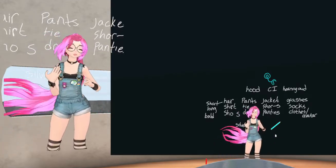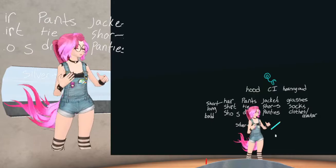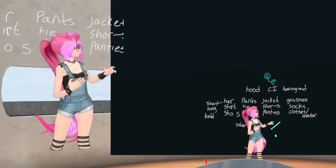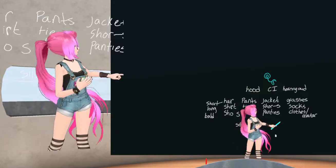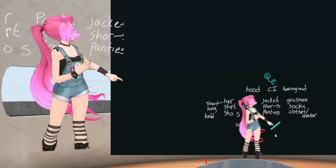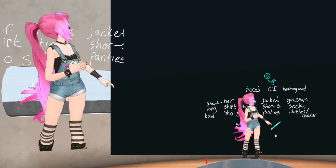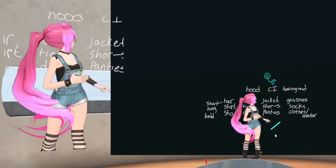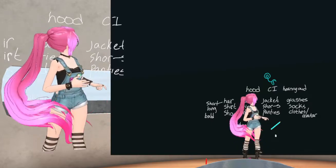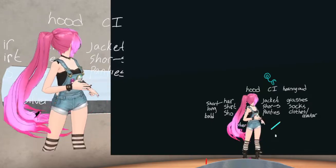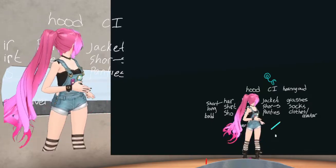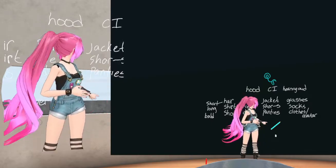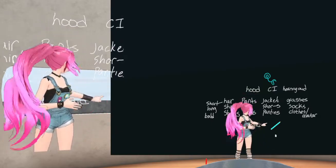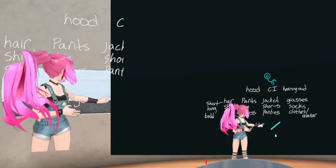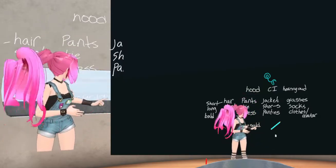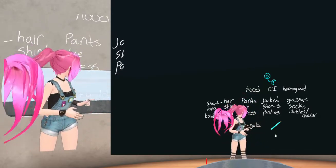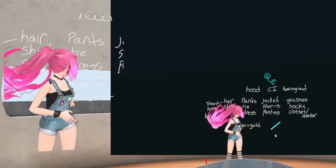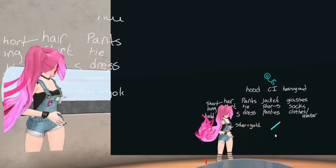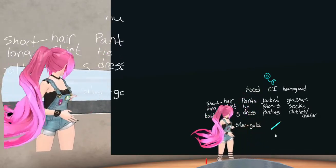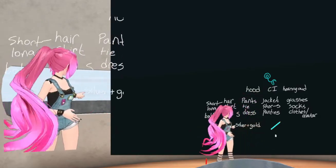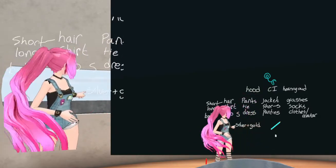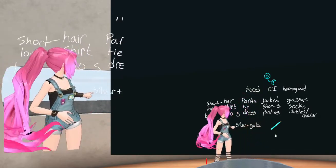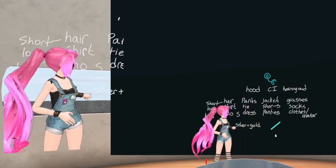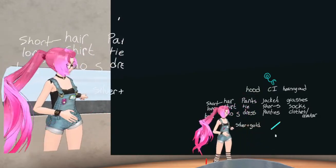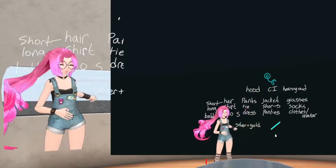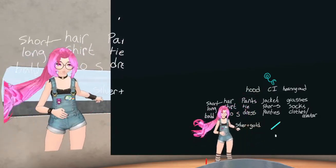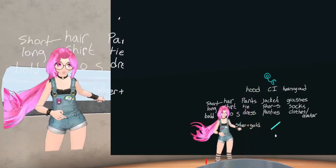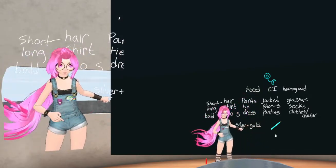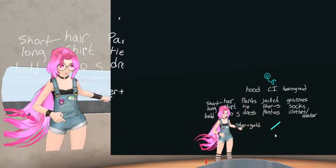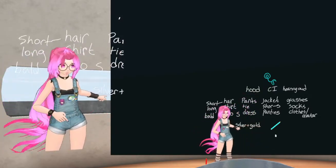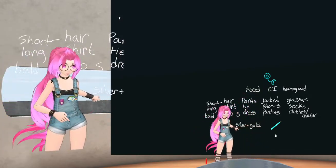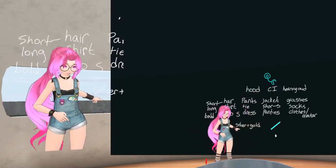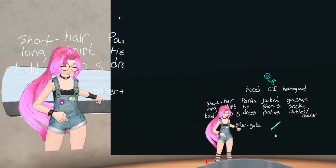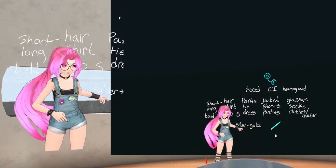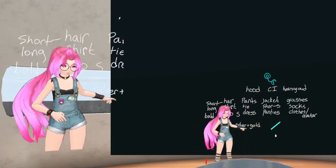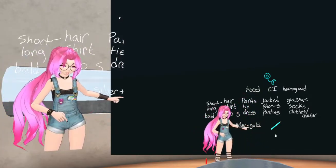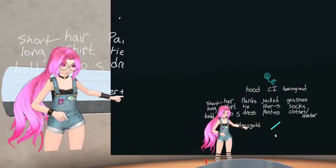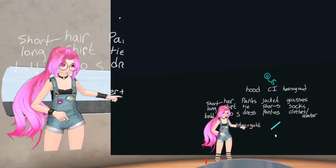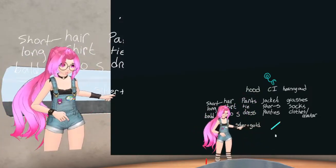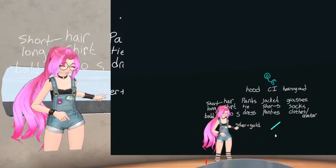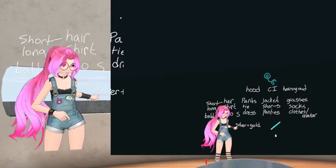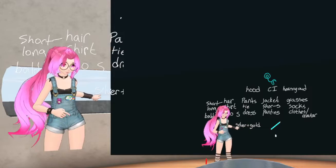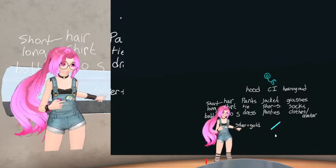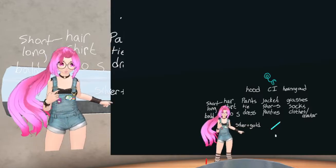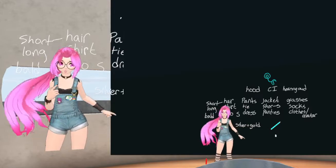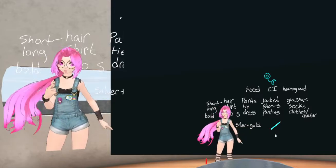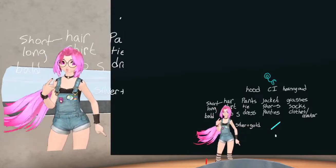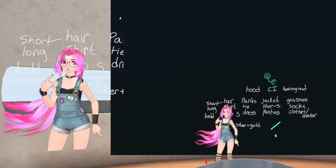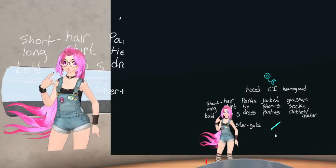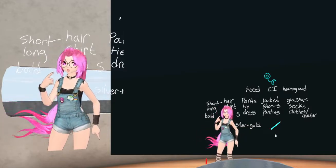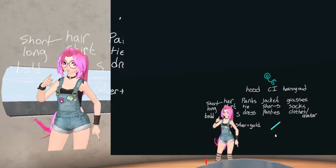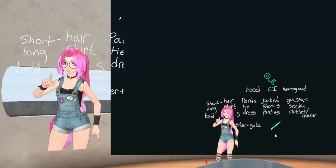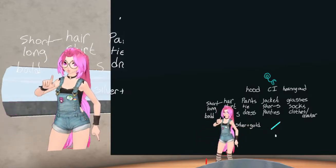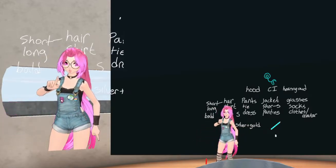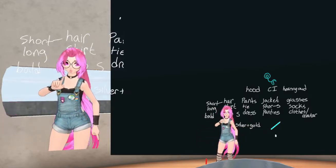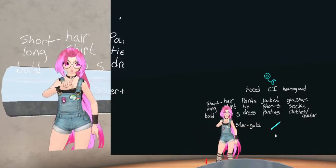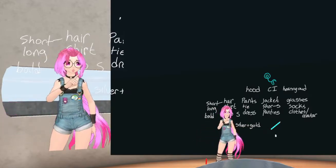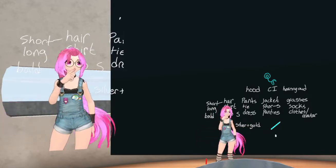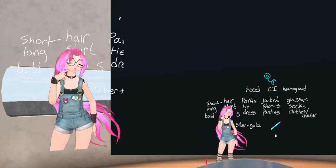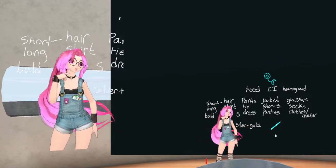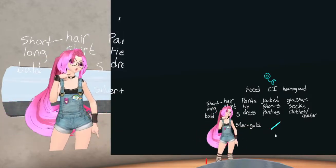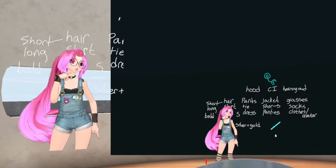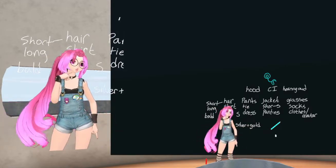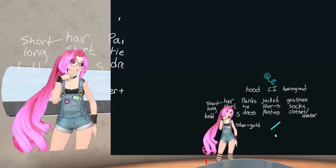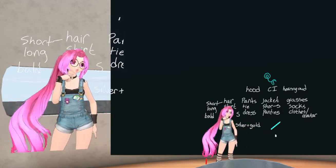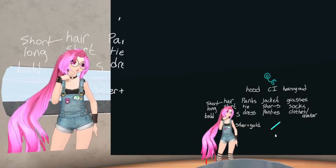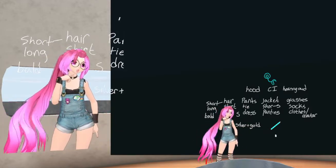But the reason we sign silver the way we do is it's like silver filling and a gold filling. So silver, you start by a